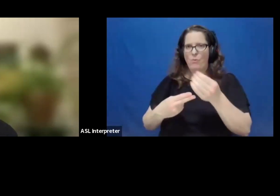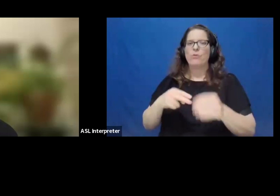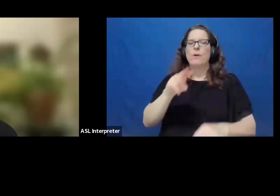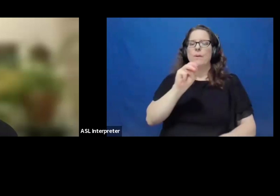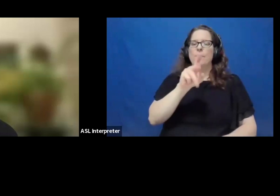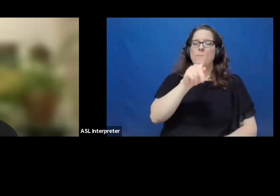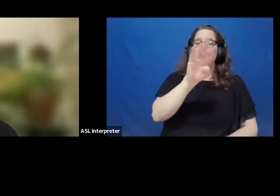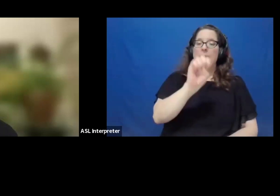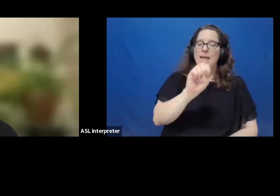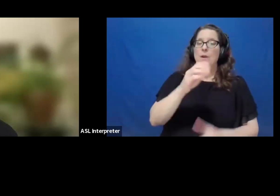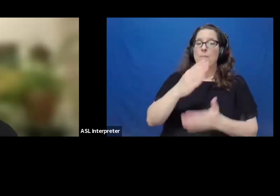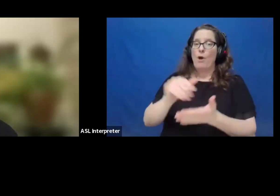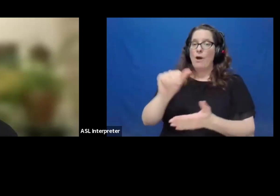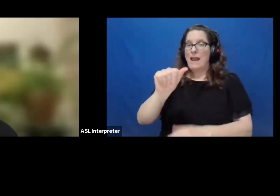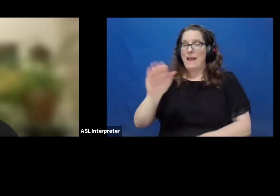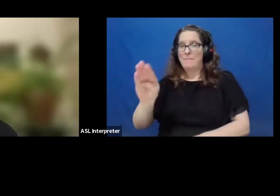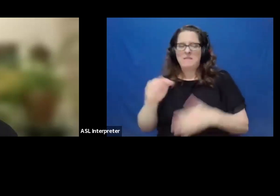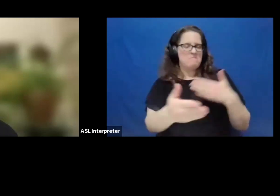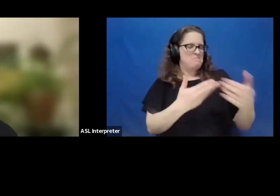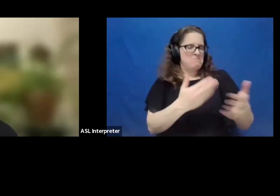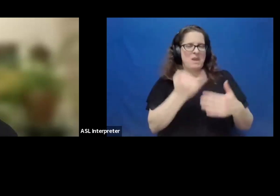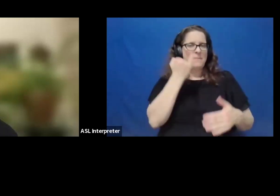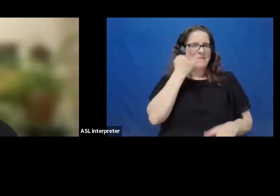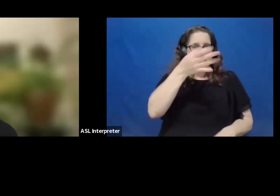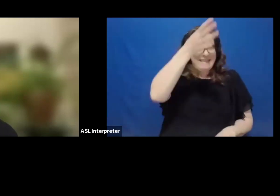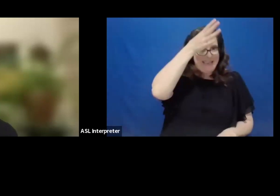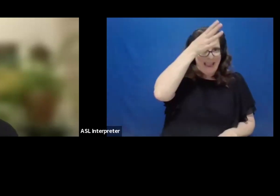your husband is only getting Part A.